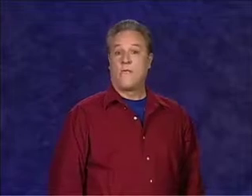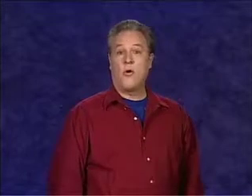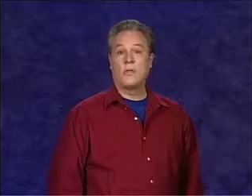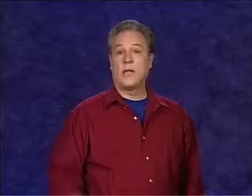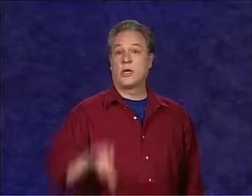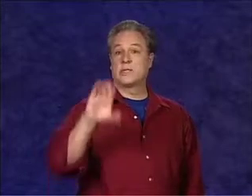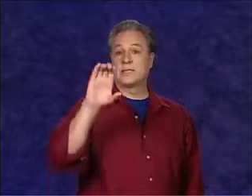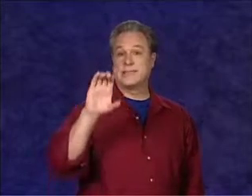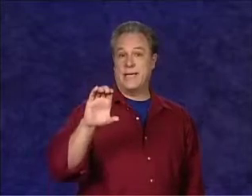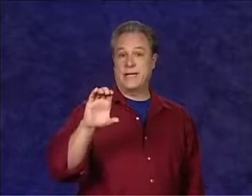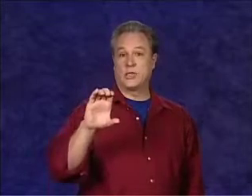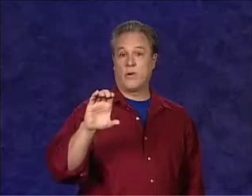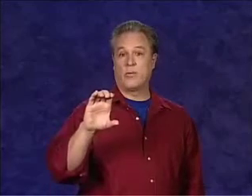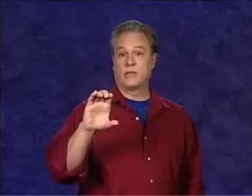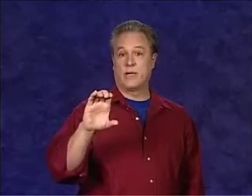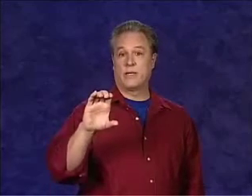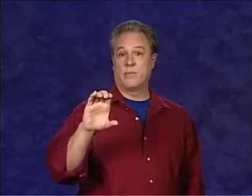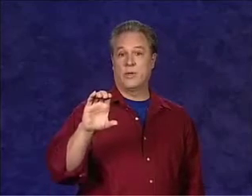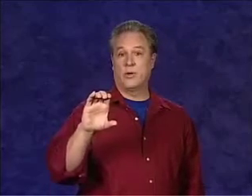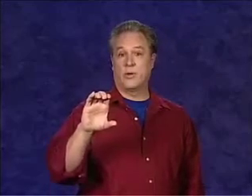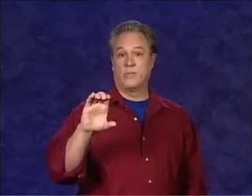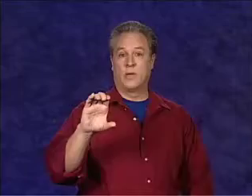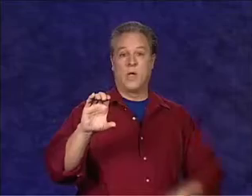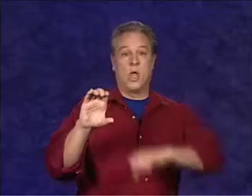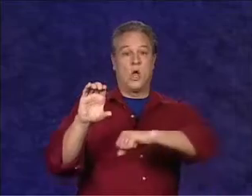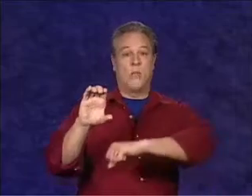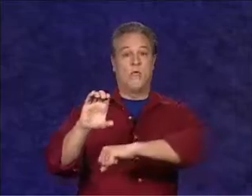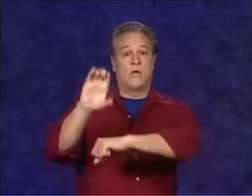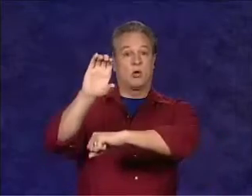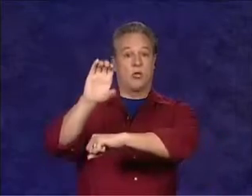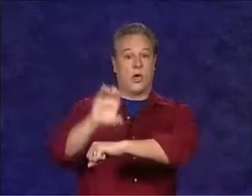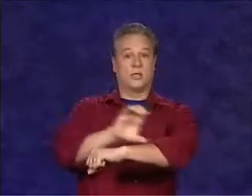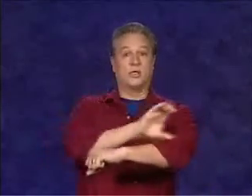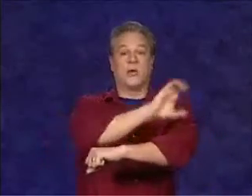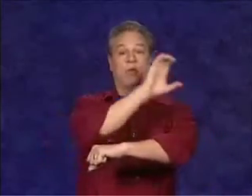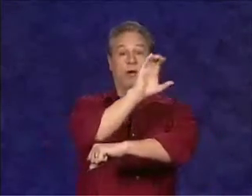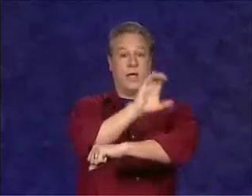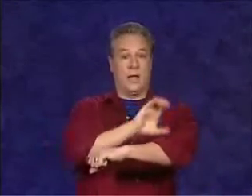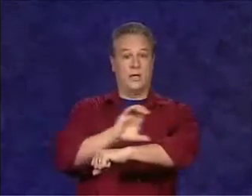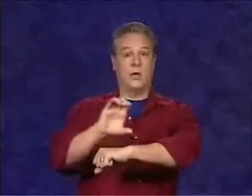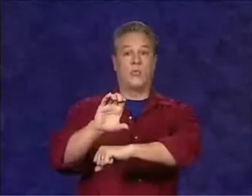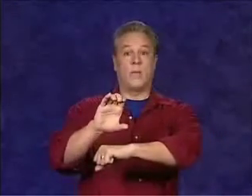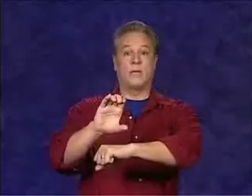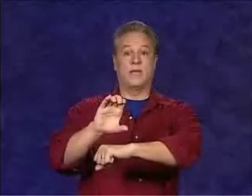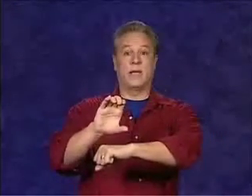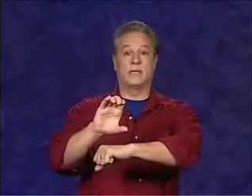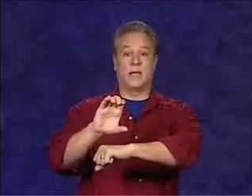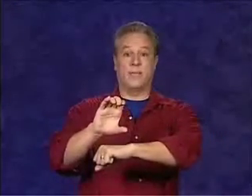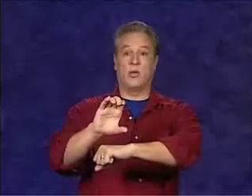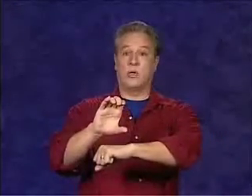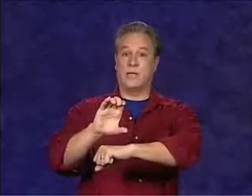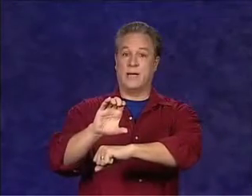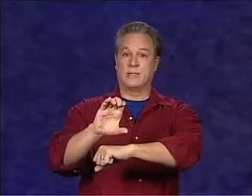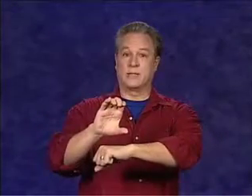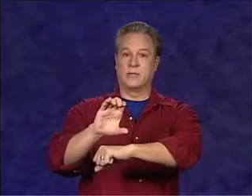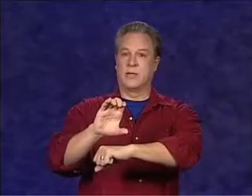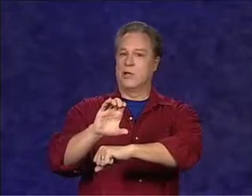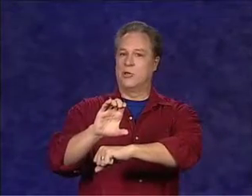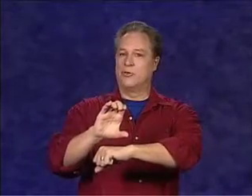Form the letter C to represent a computer. Move it across your other hand, representing a table or desk. You